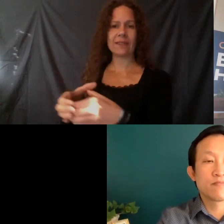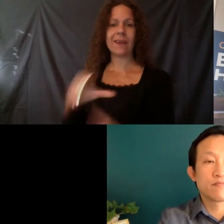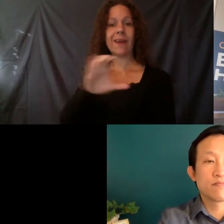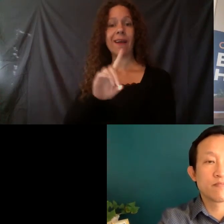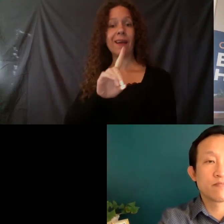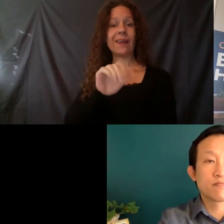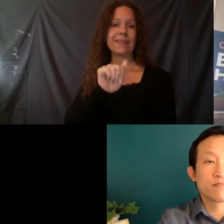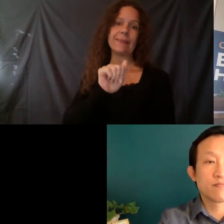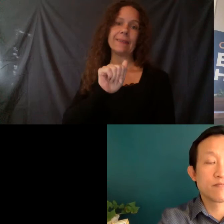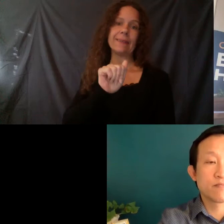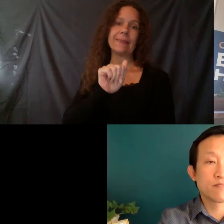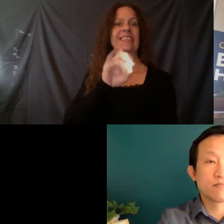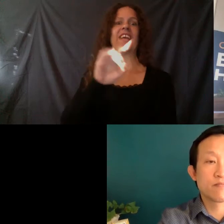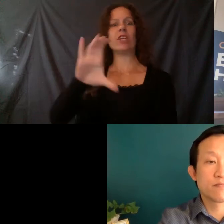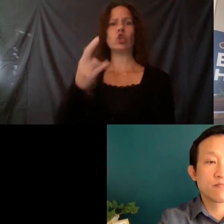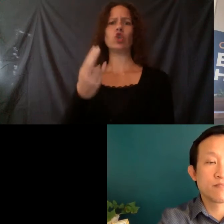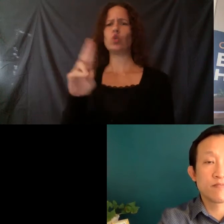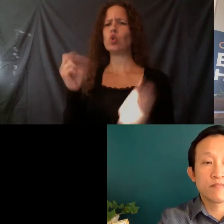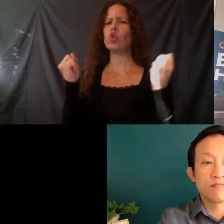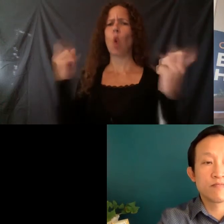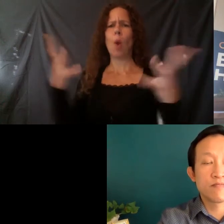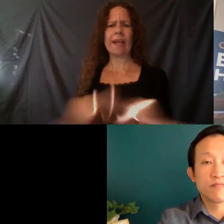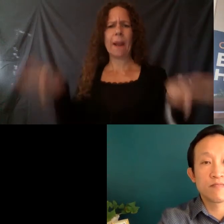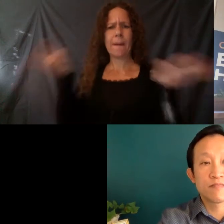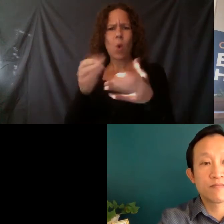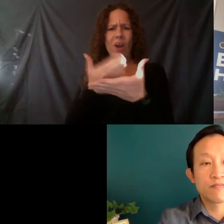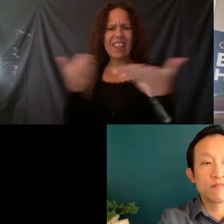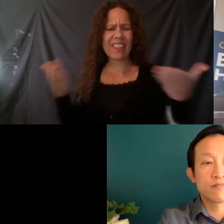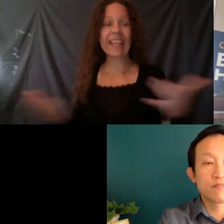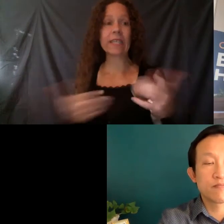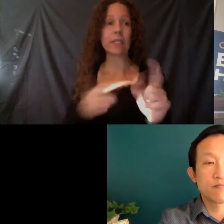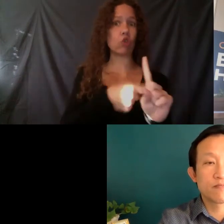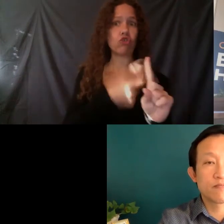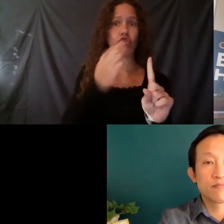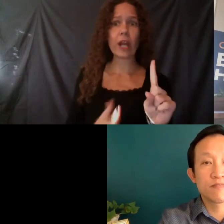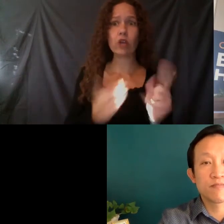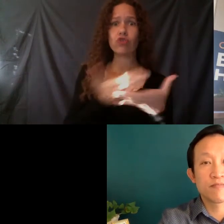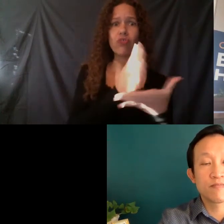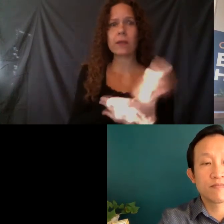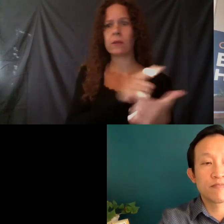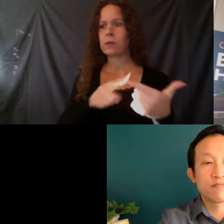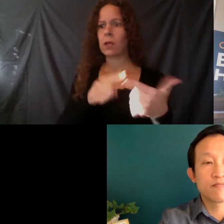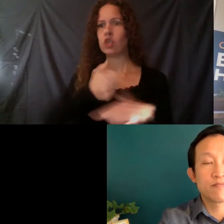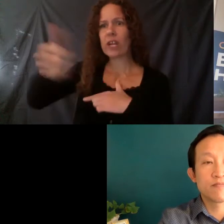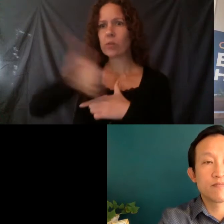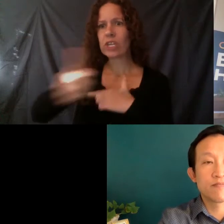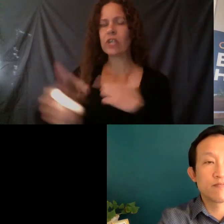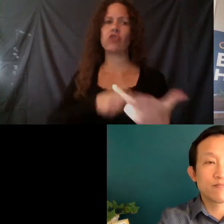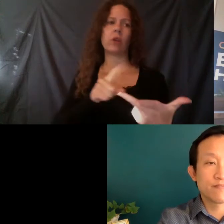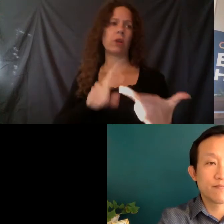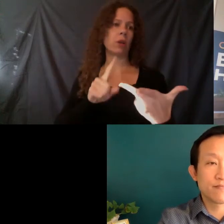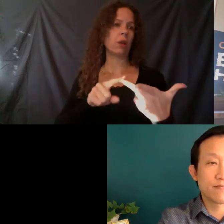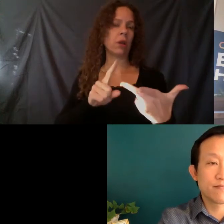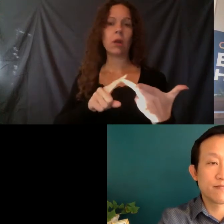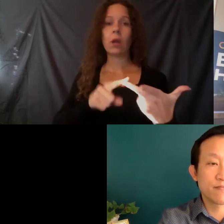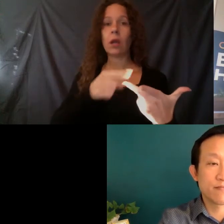from renters' rights to transportation, to immigrant rights, to a woman's right to choose.